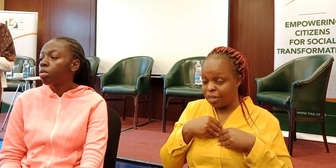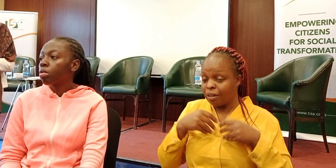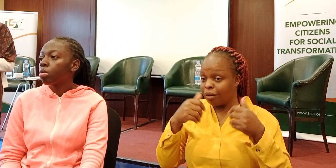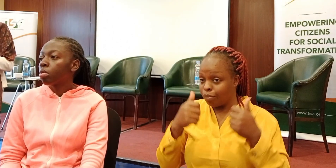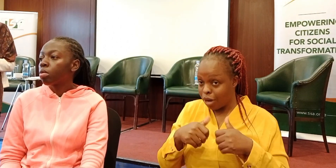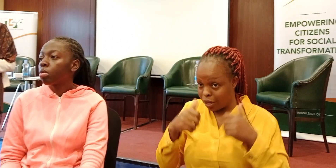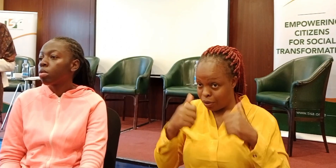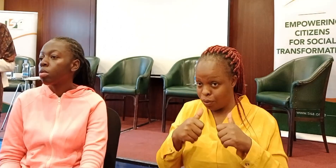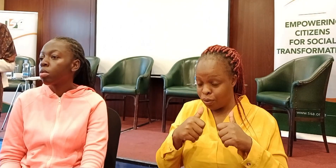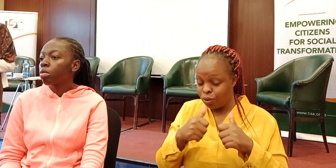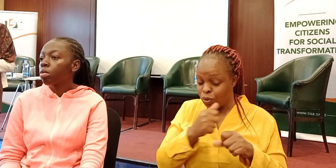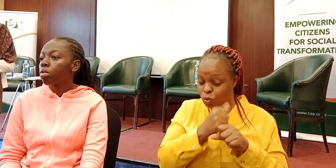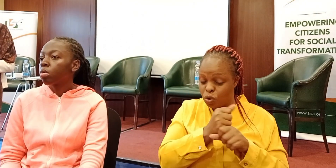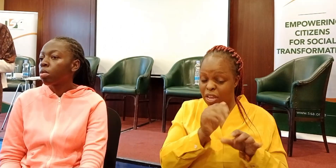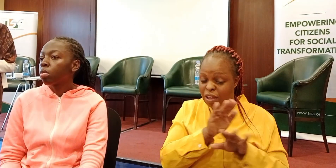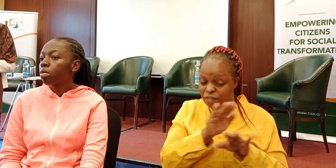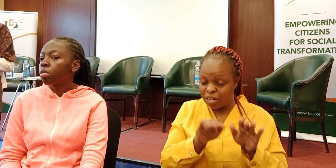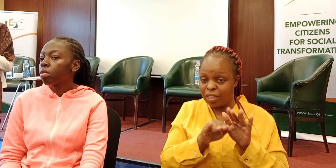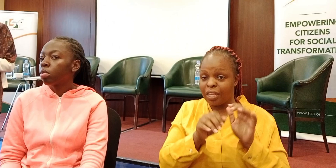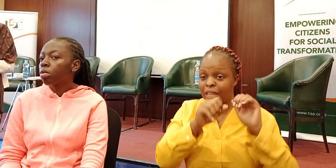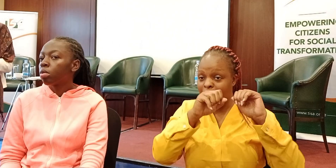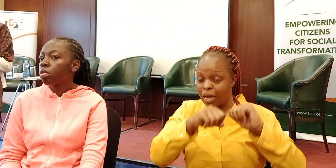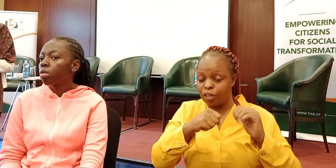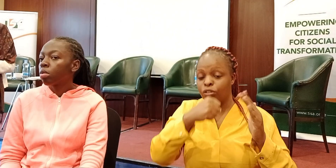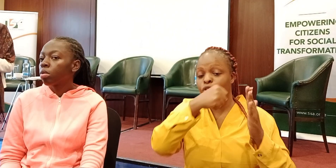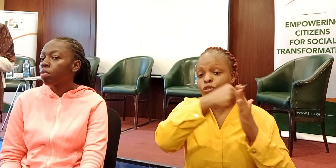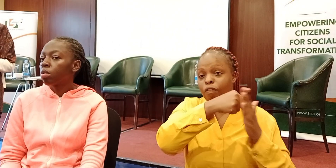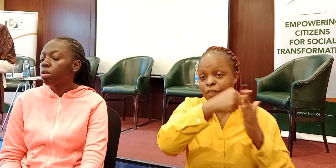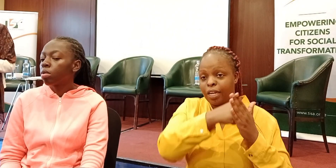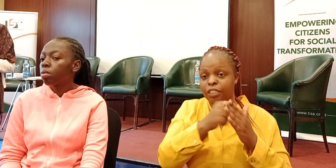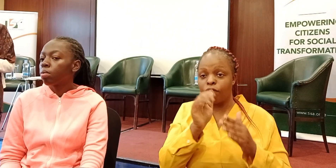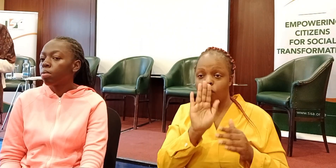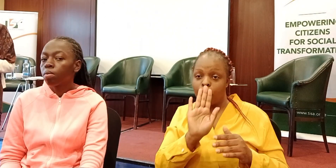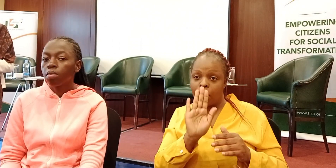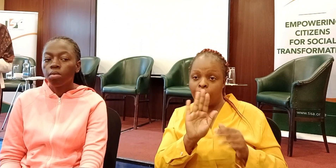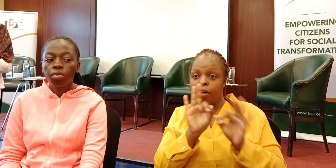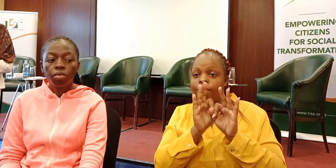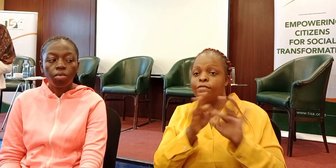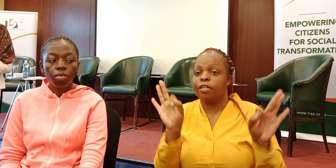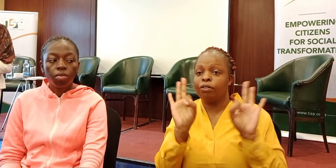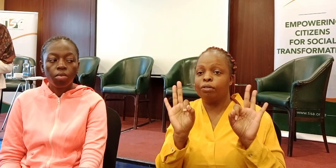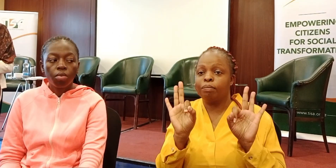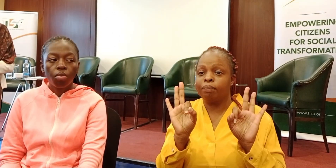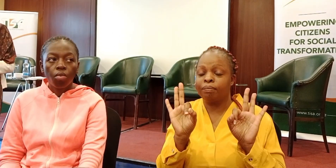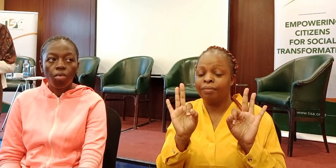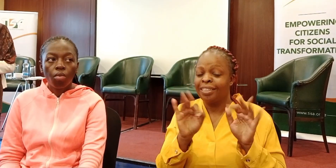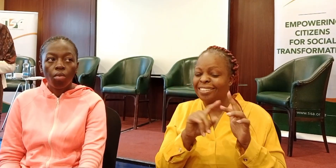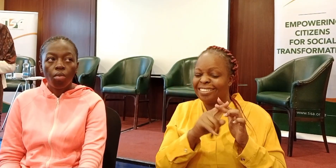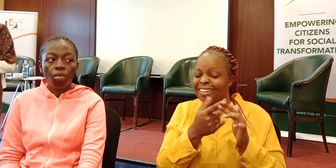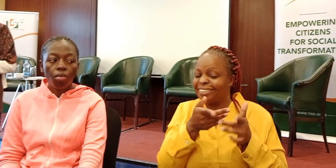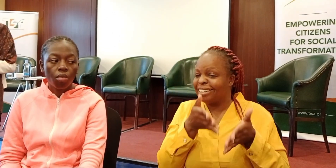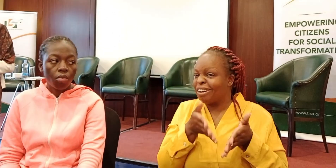acceptable, doing everything they can to fight for their freedom. Did it start now?